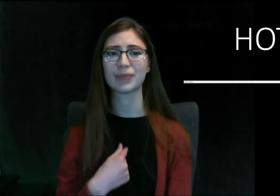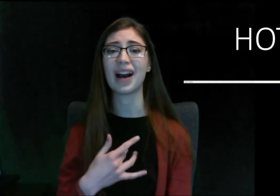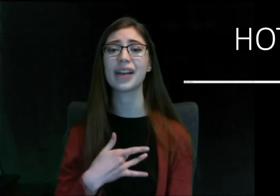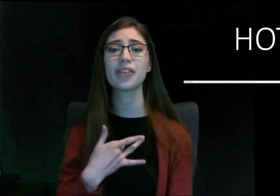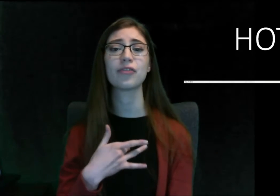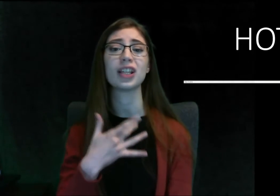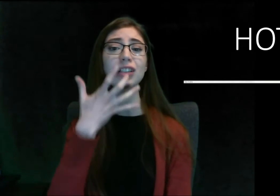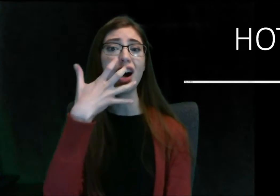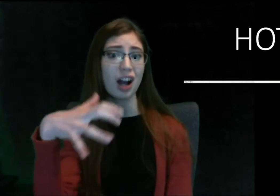I feel hot.